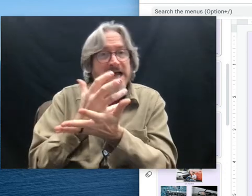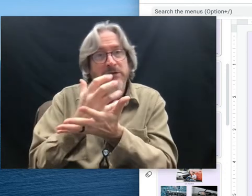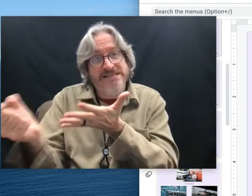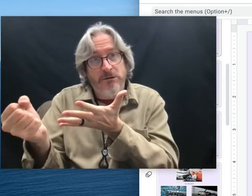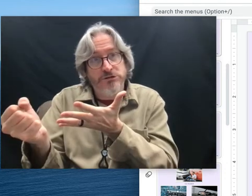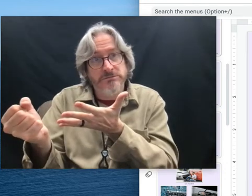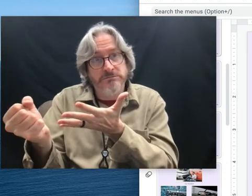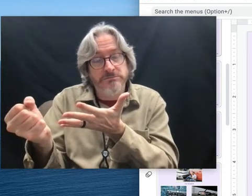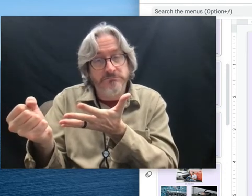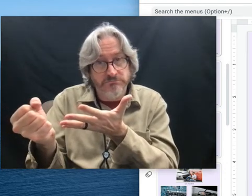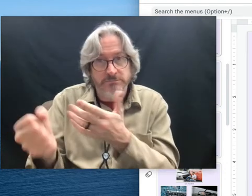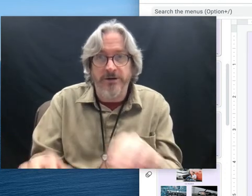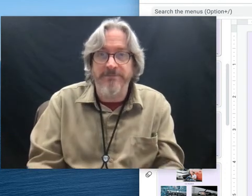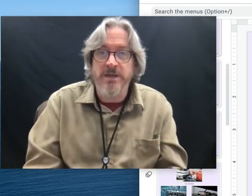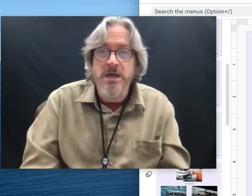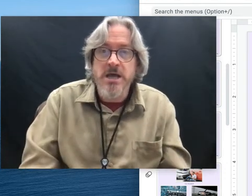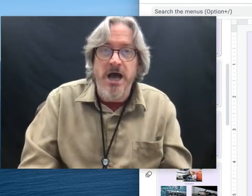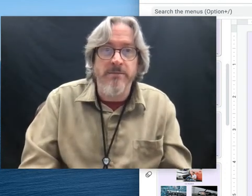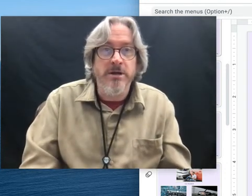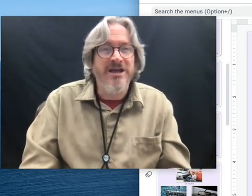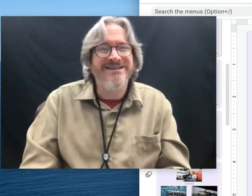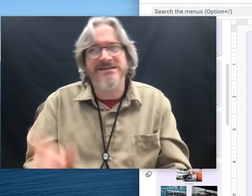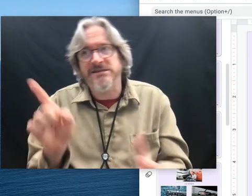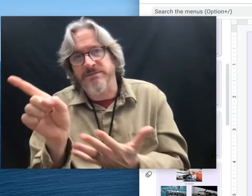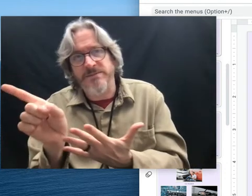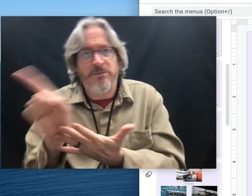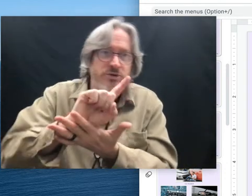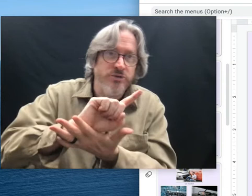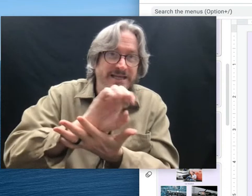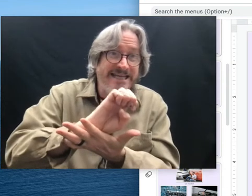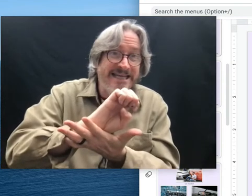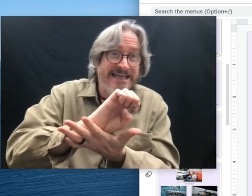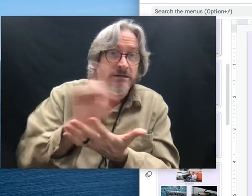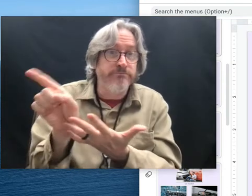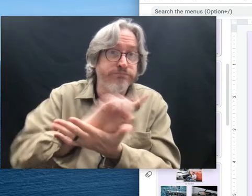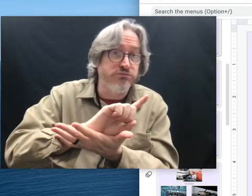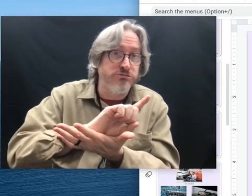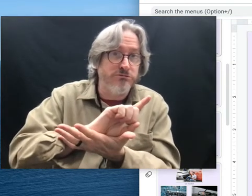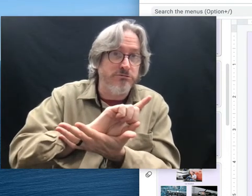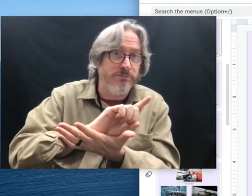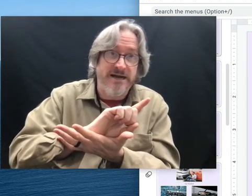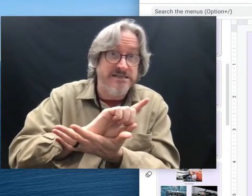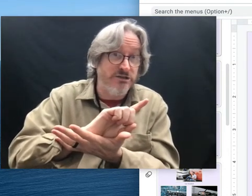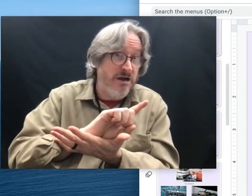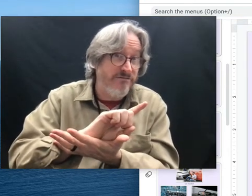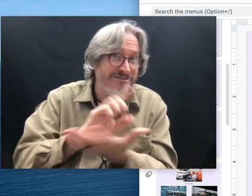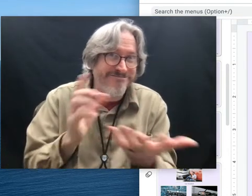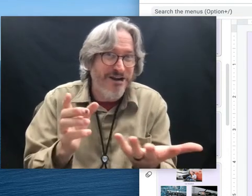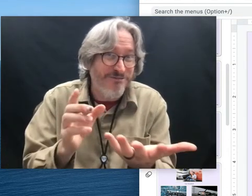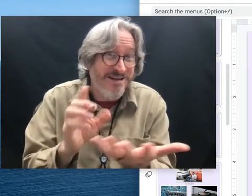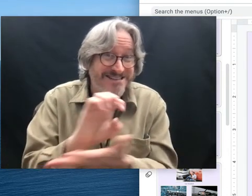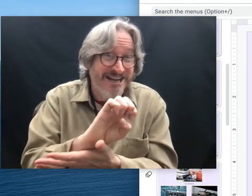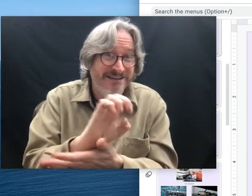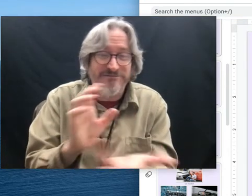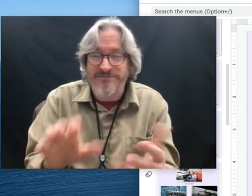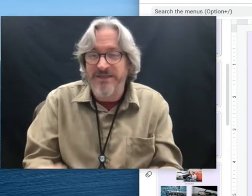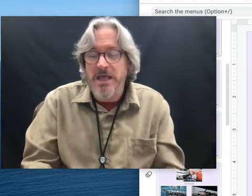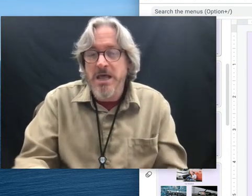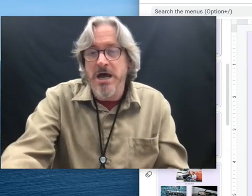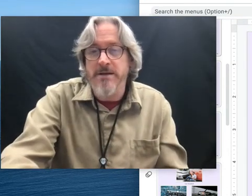Gas, I was out. Right. Sometimes people do E, but I still drive, right, when it's on